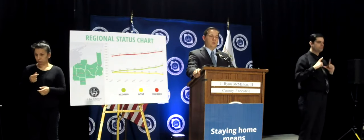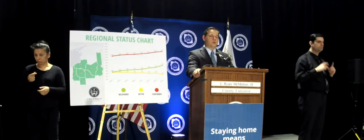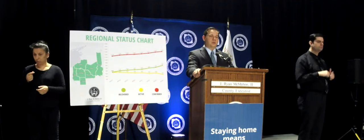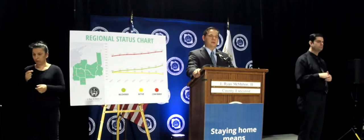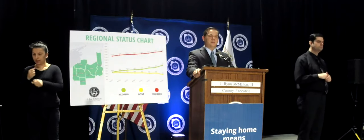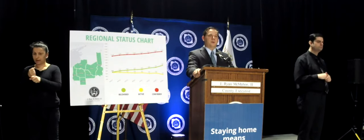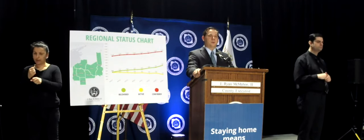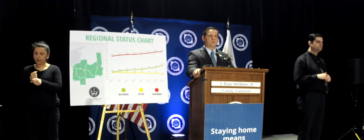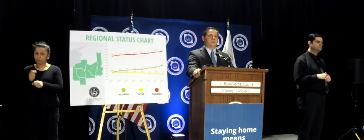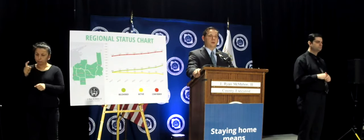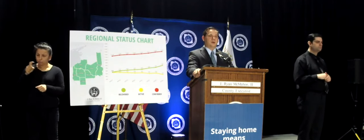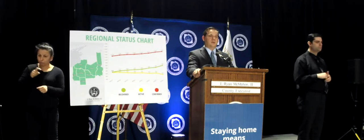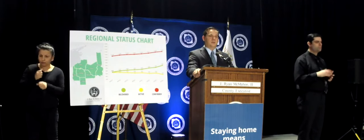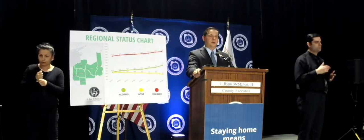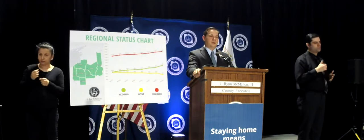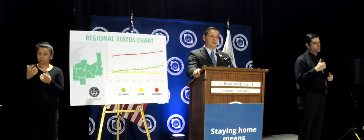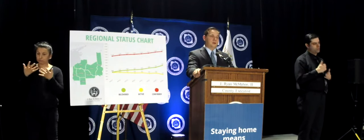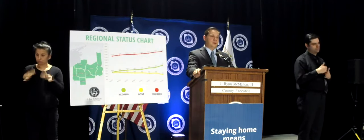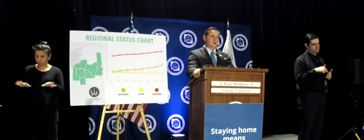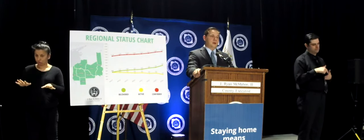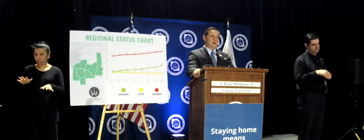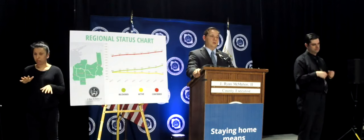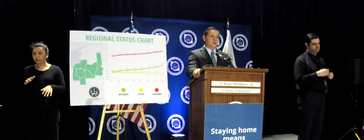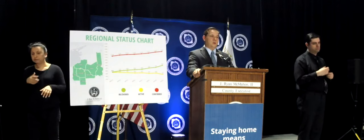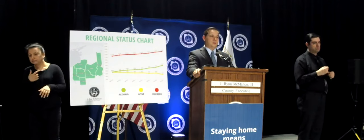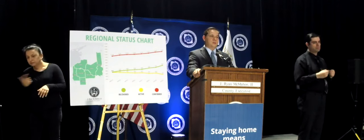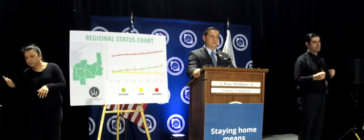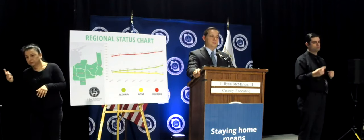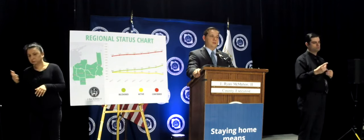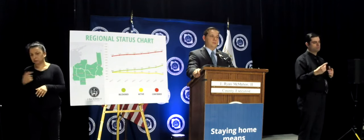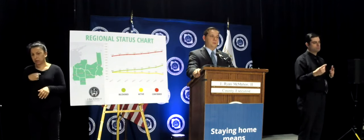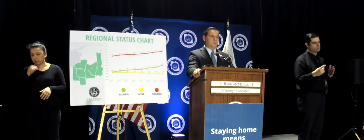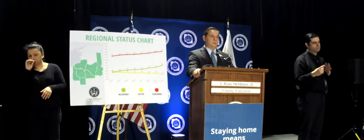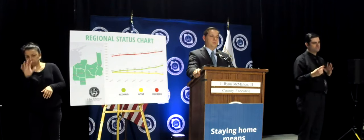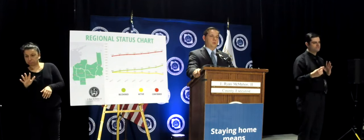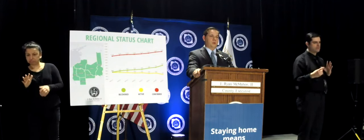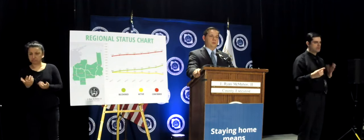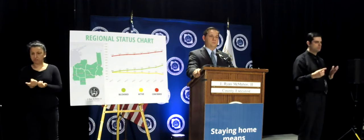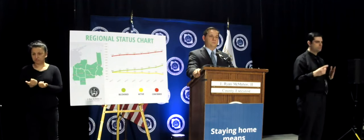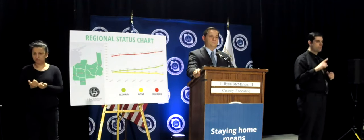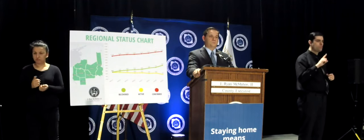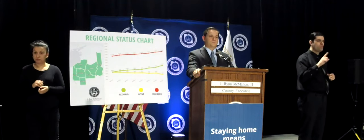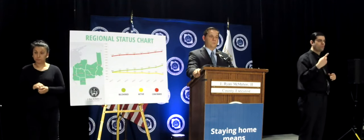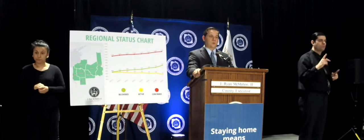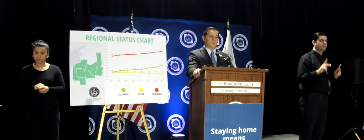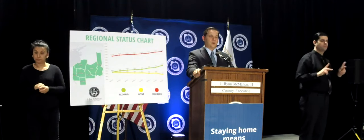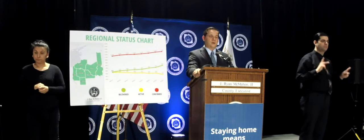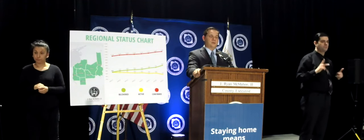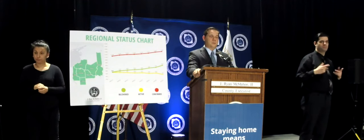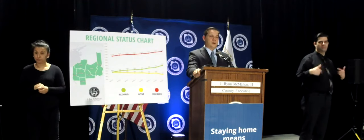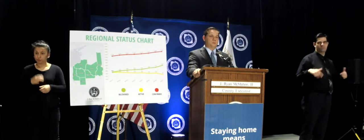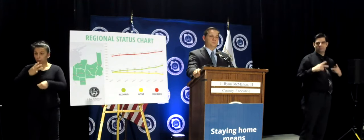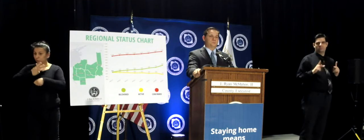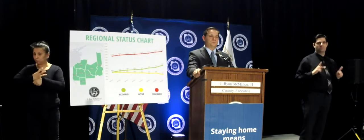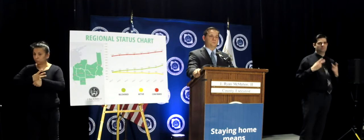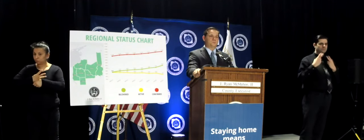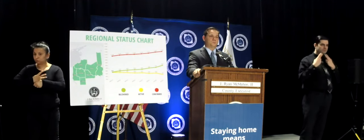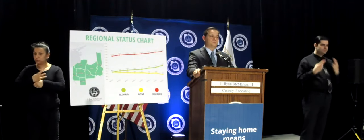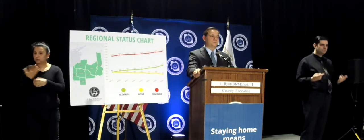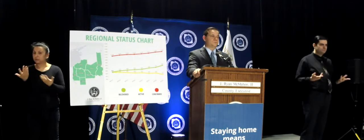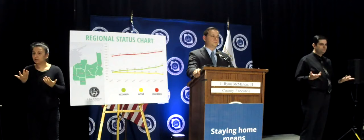we're mostly people in government, and if the goal is to keep people employed, we're going to need some help.